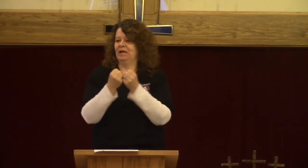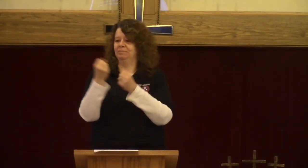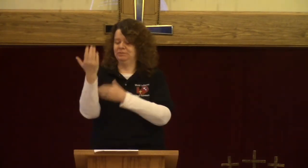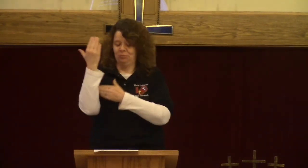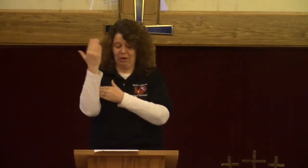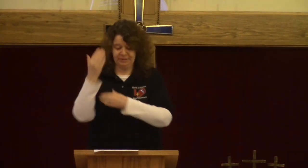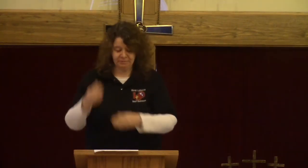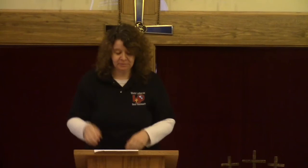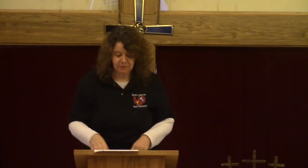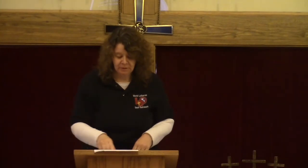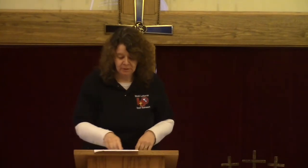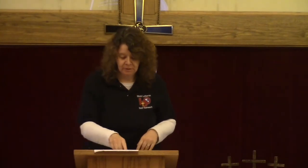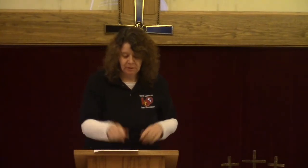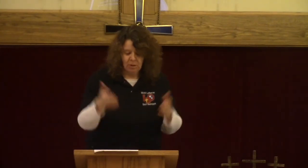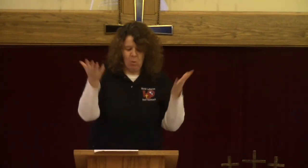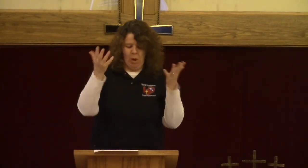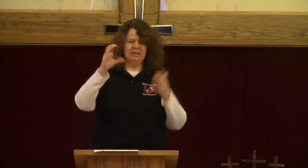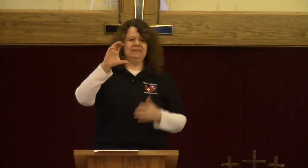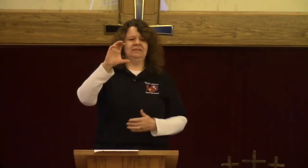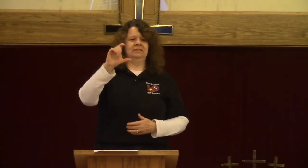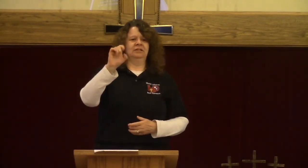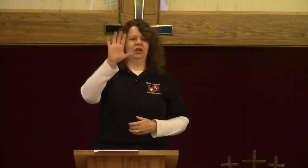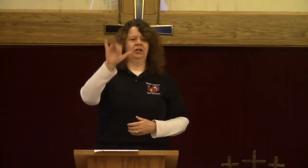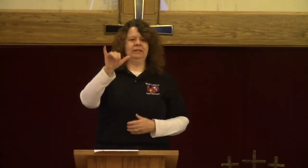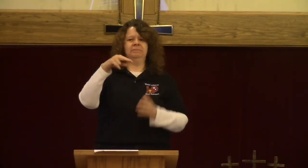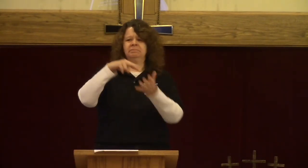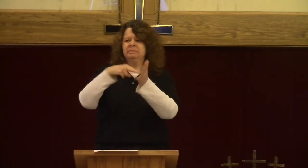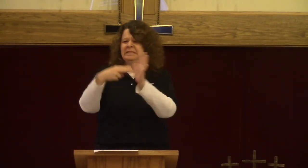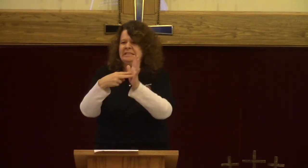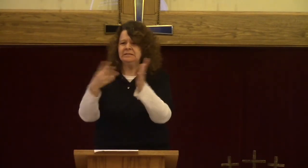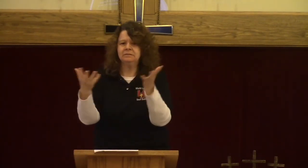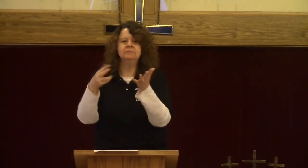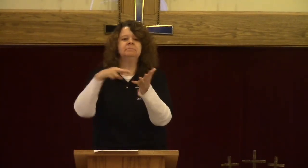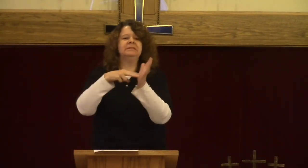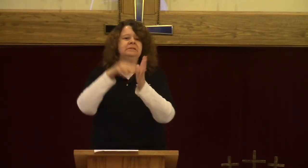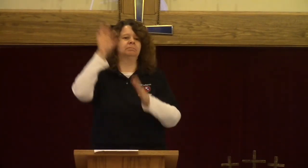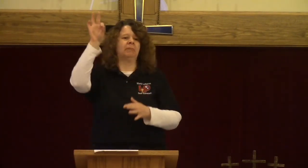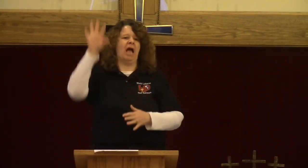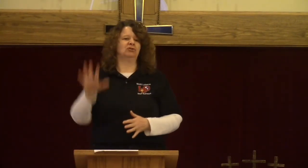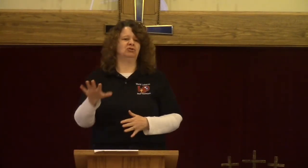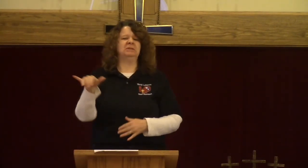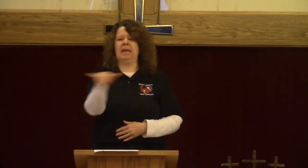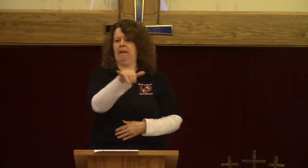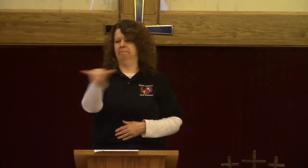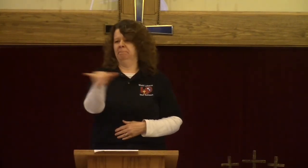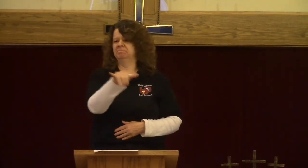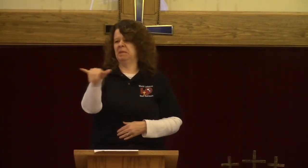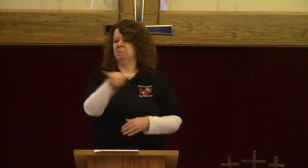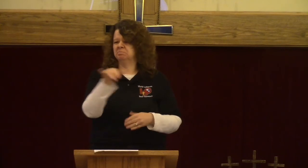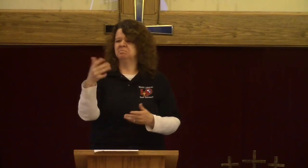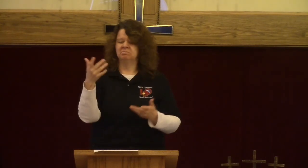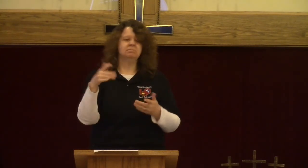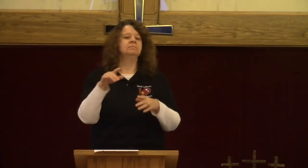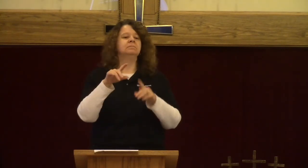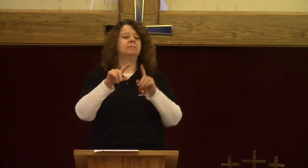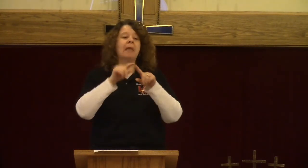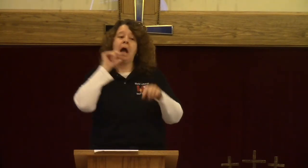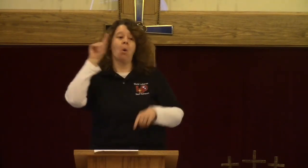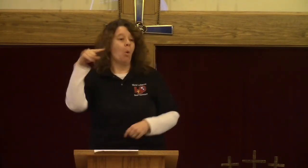That's why I wanted to bring up my workshop today. So clergy, what does that mean? Really also called